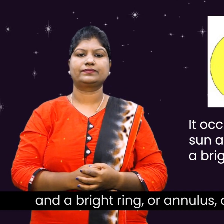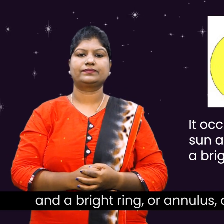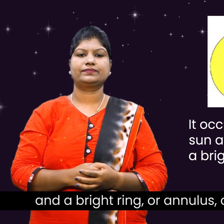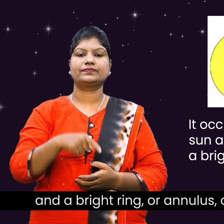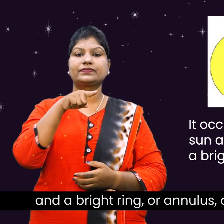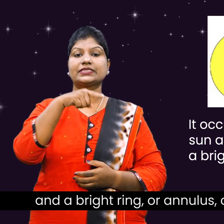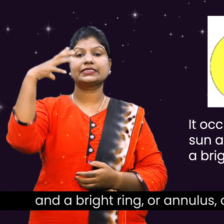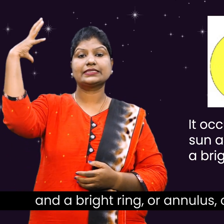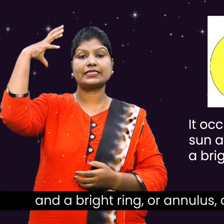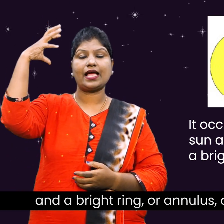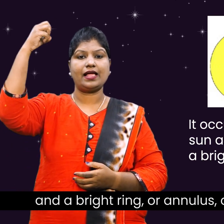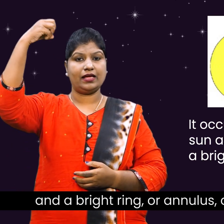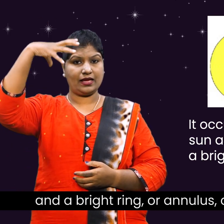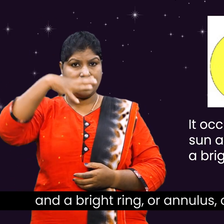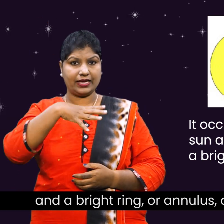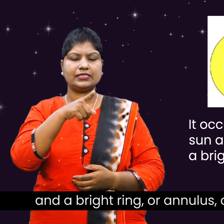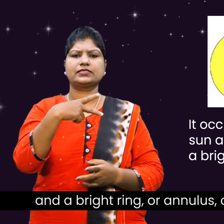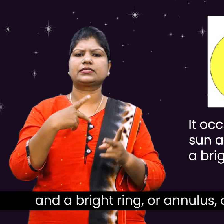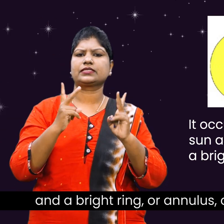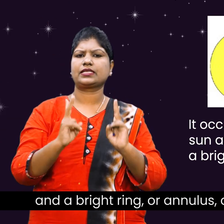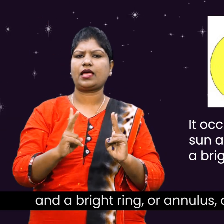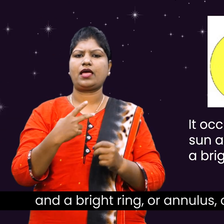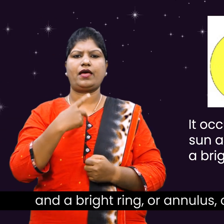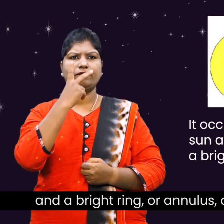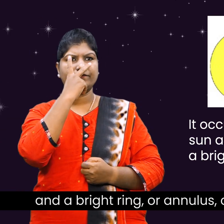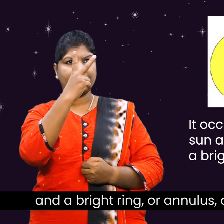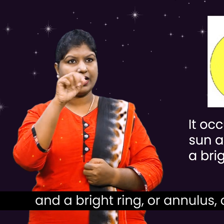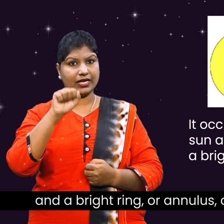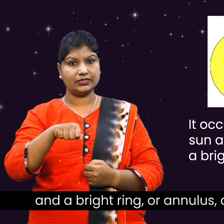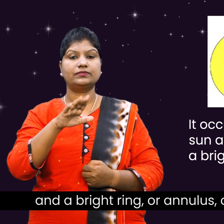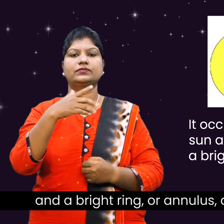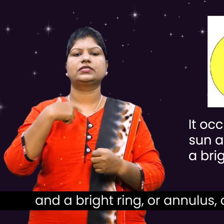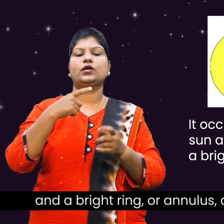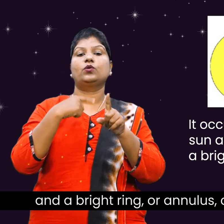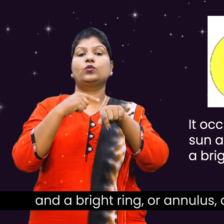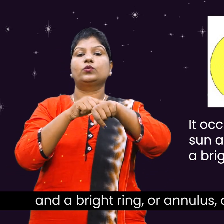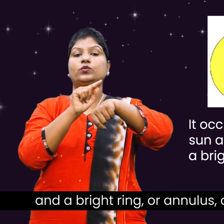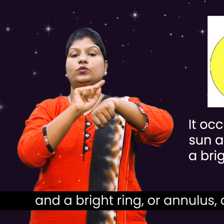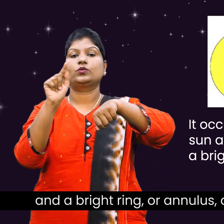of sunlight remains visible during eclipse.